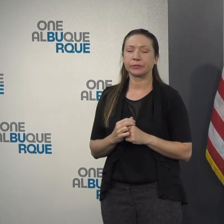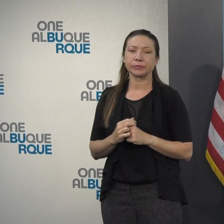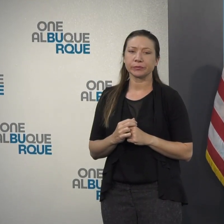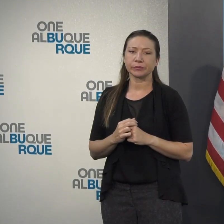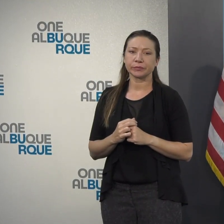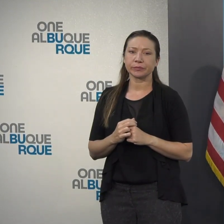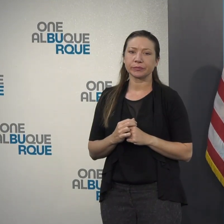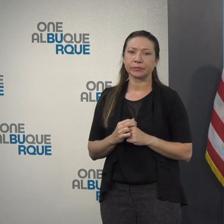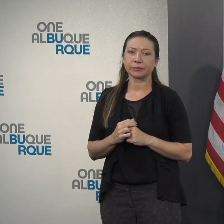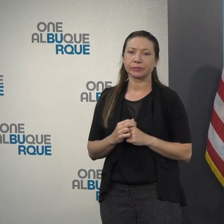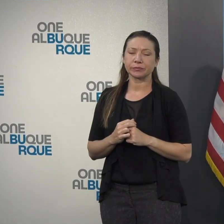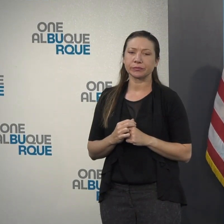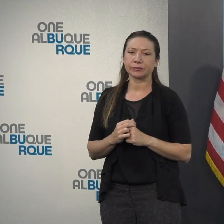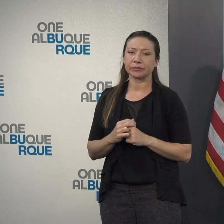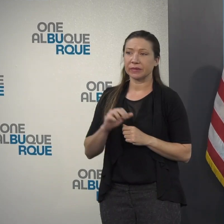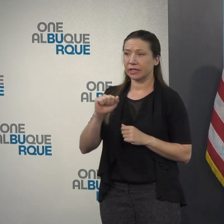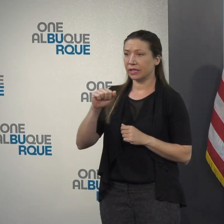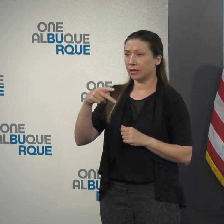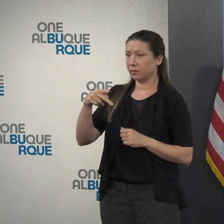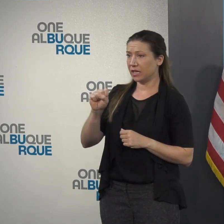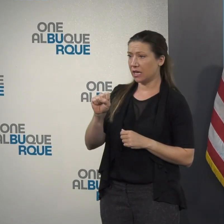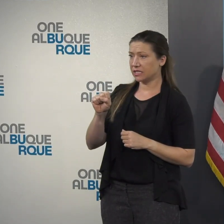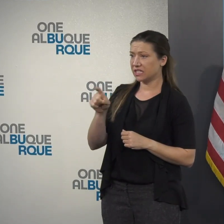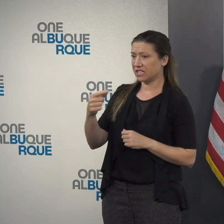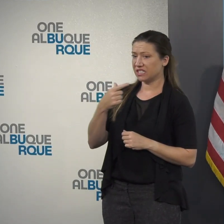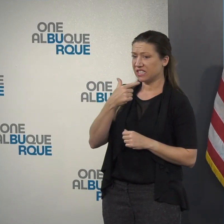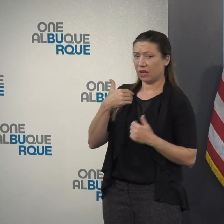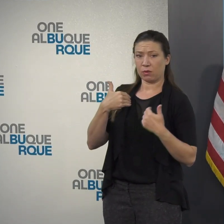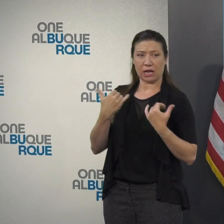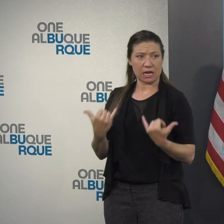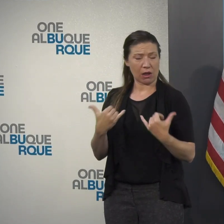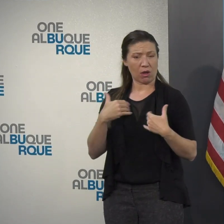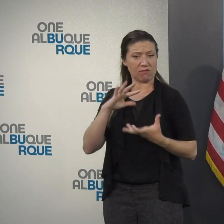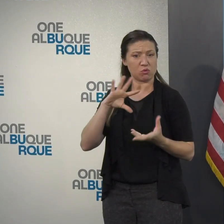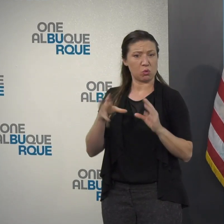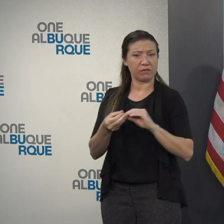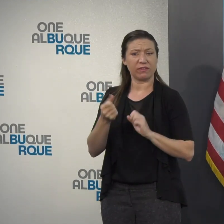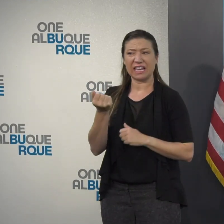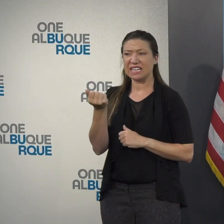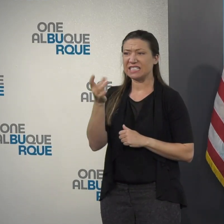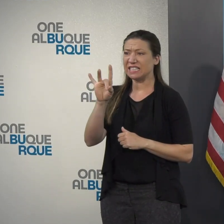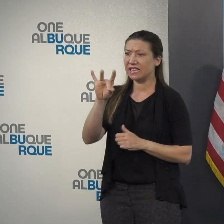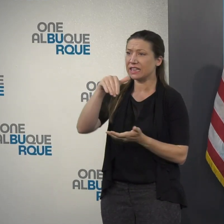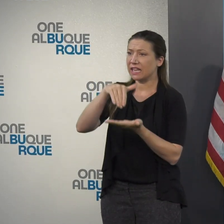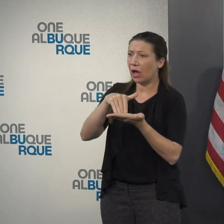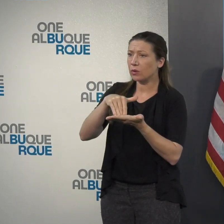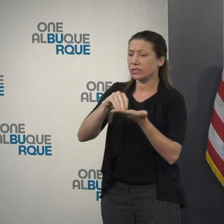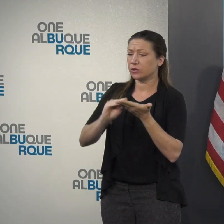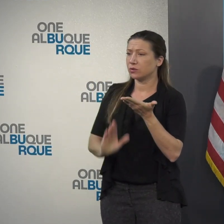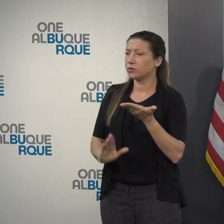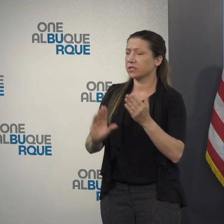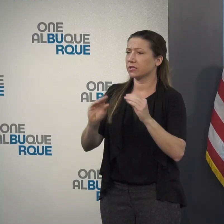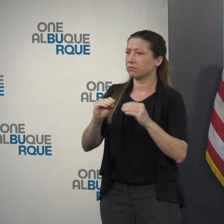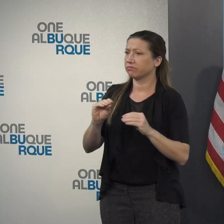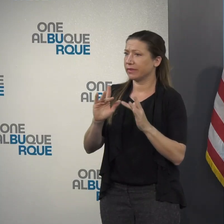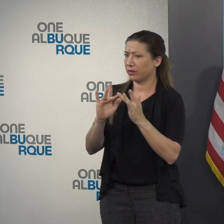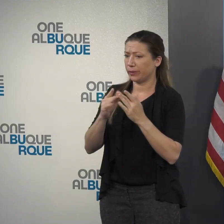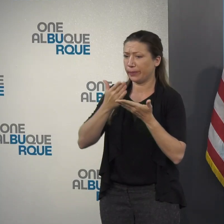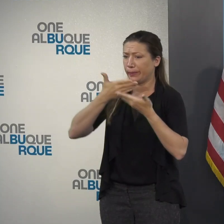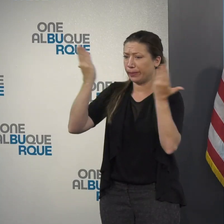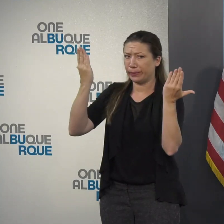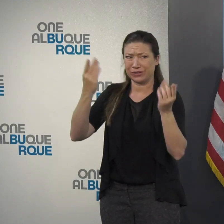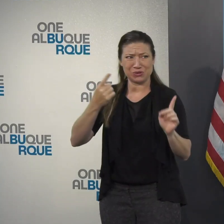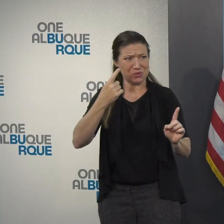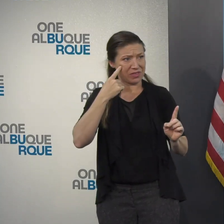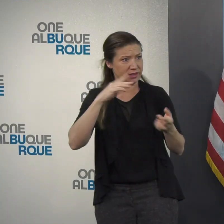So they're saying that APS says it has 18,000 kids without internet. Do you think the city's initiative can help that